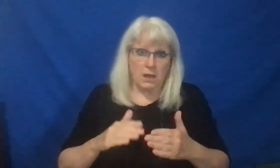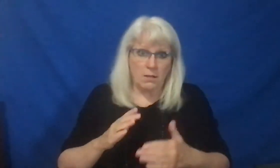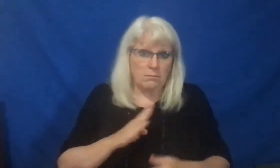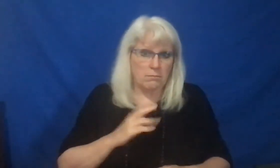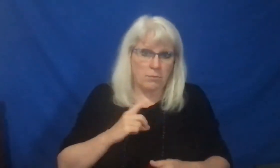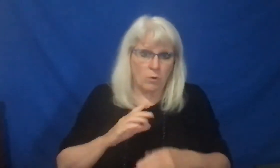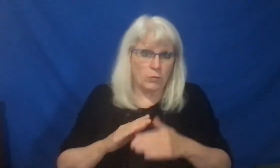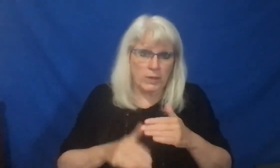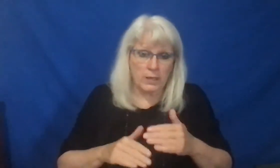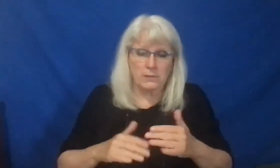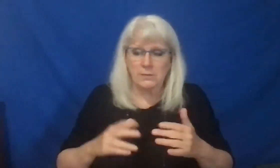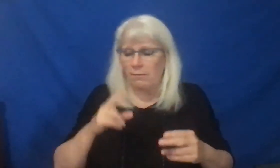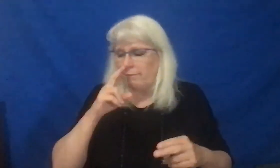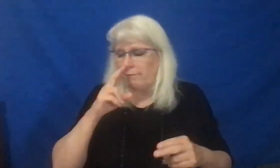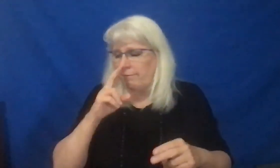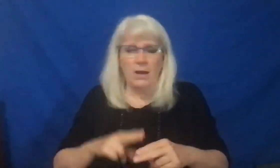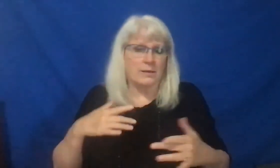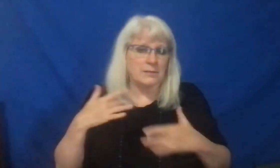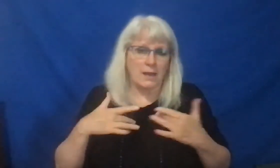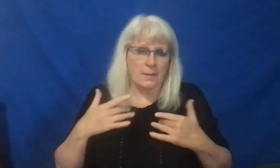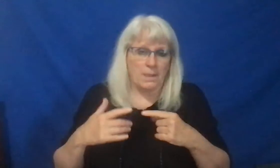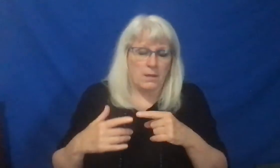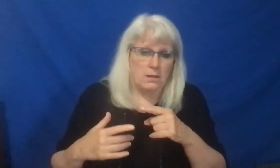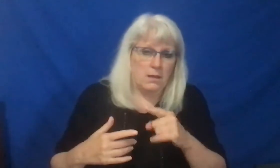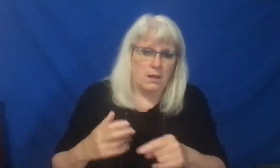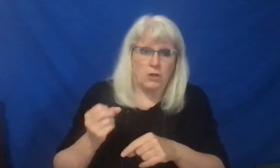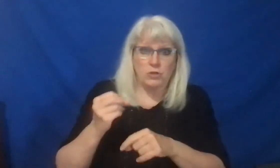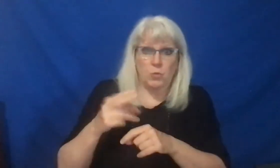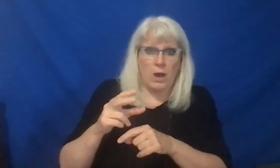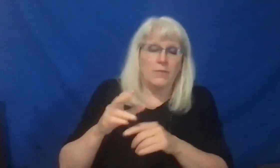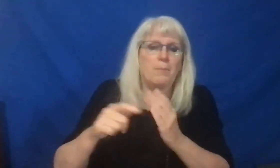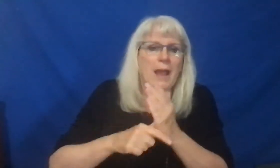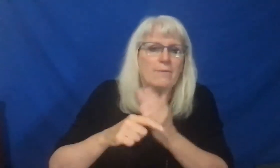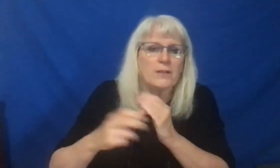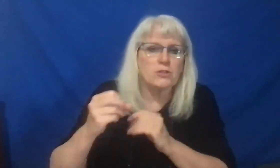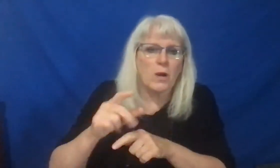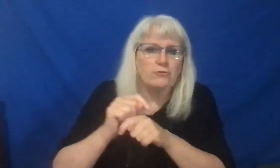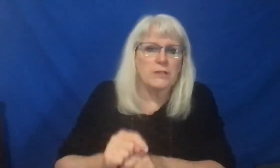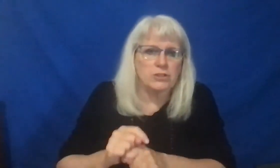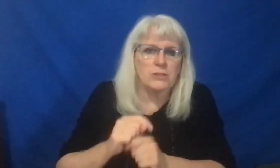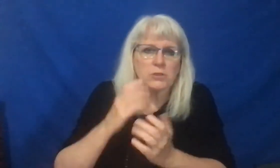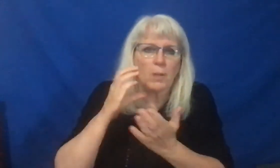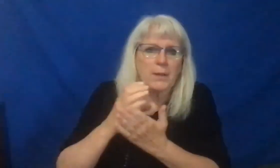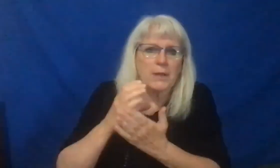particular, around the 12 Traditions Illustrated pamphlet. And I have, guys,